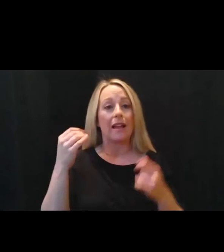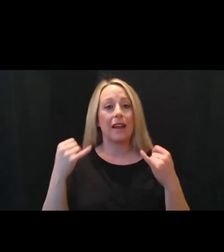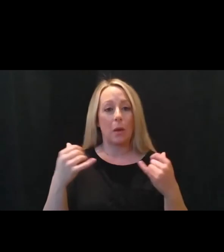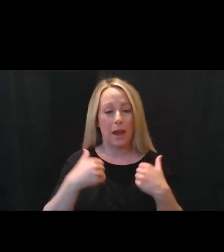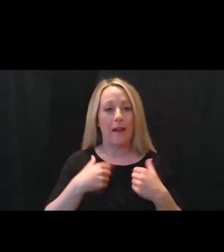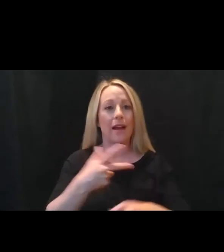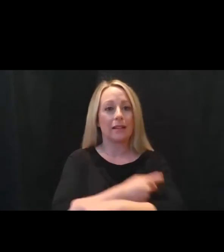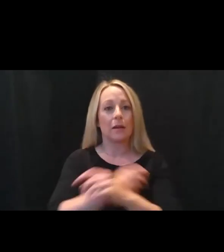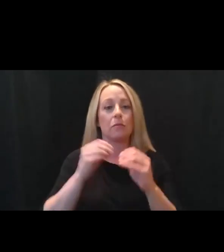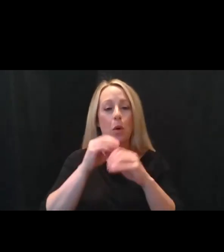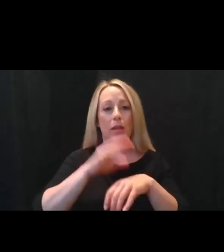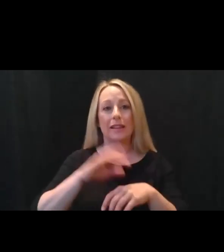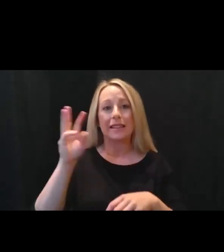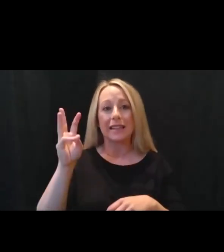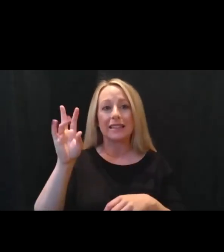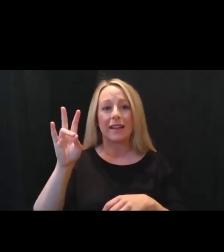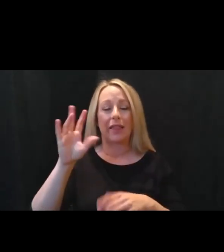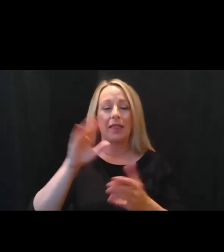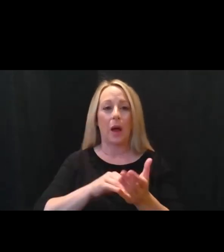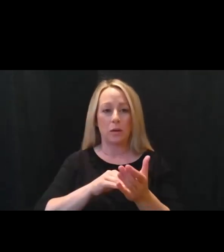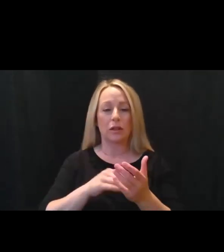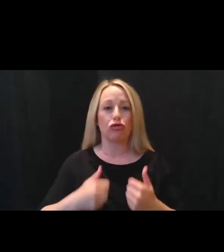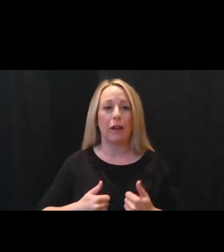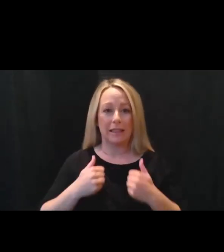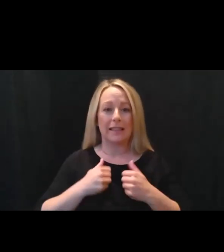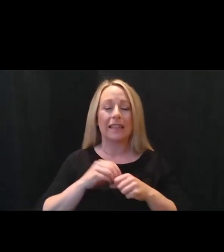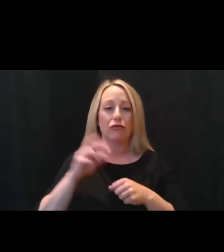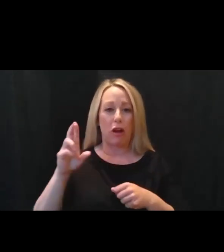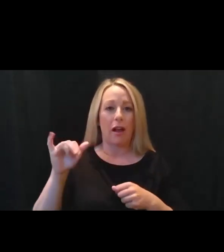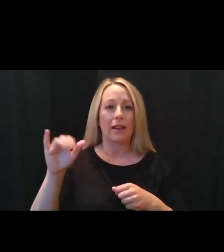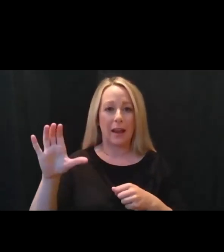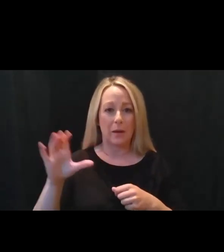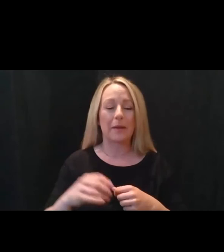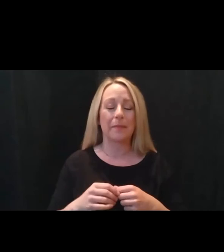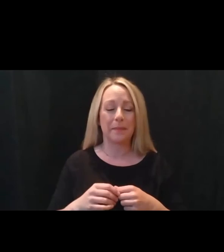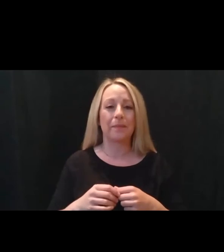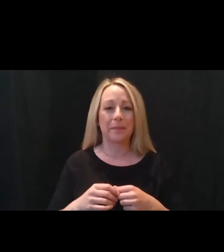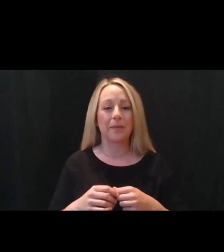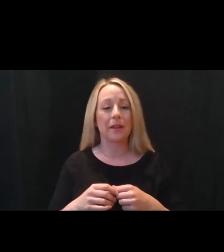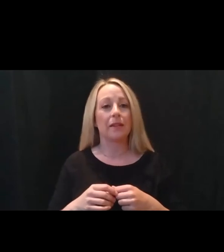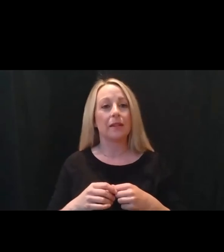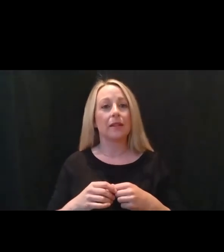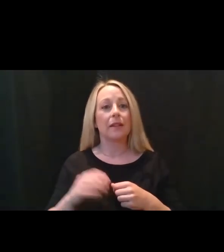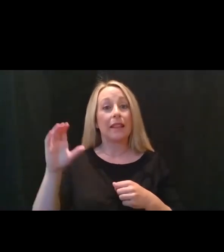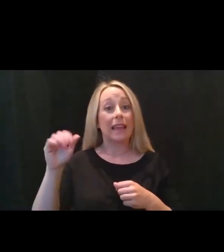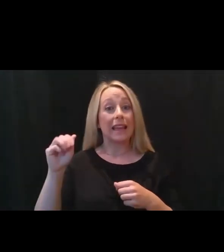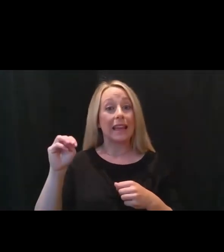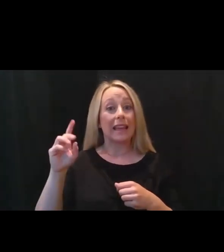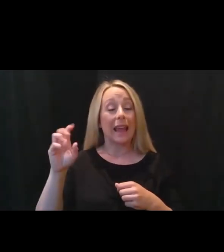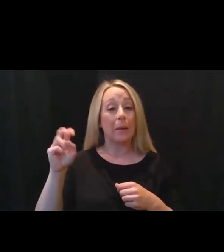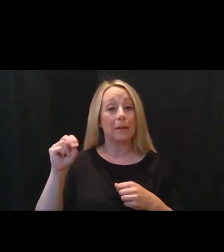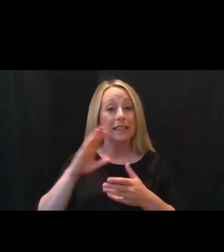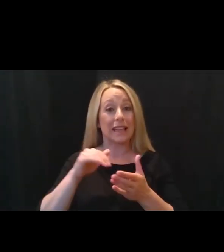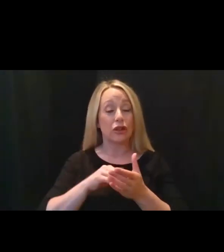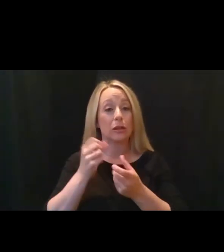more than 67,000 residents in Rock Island County. The Camden Center, supported by the